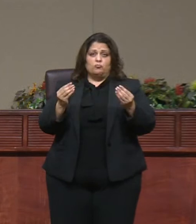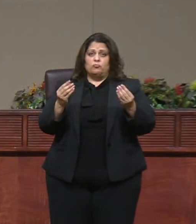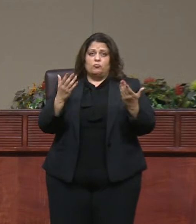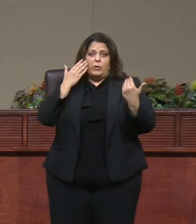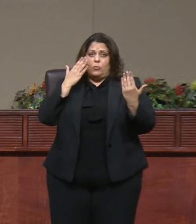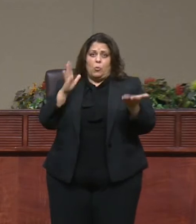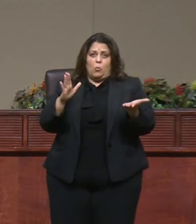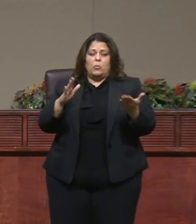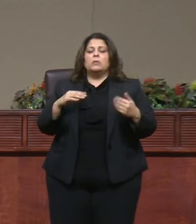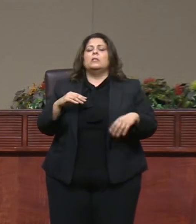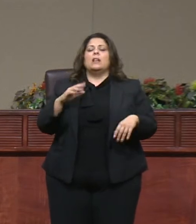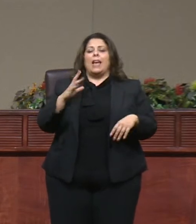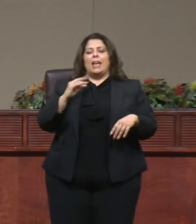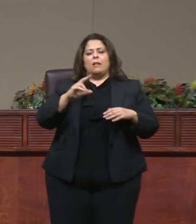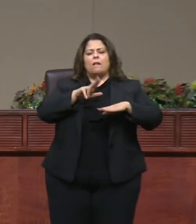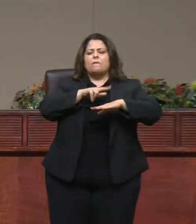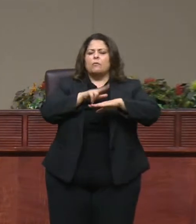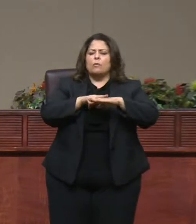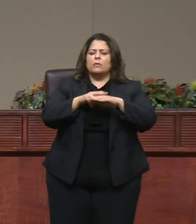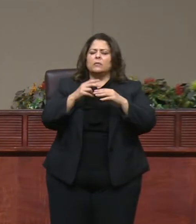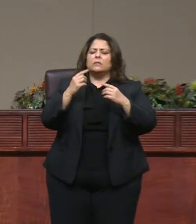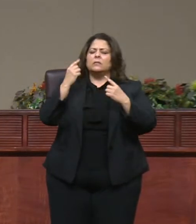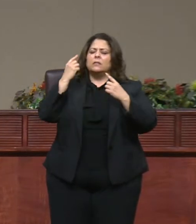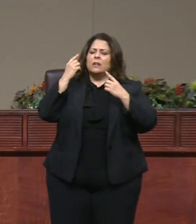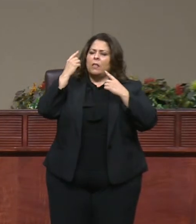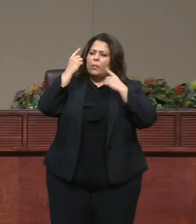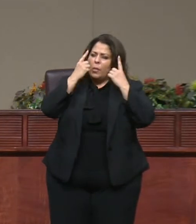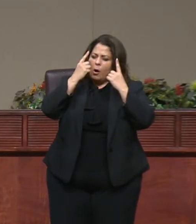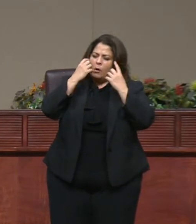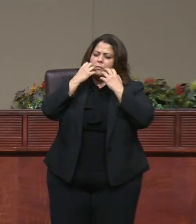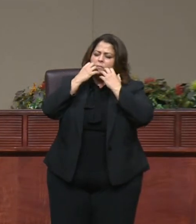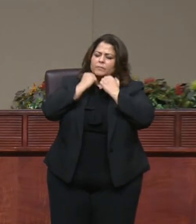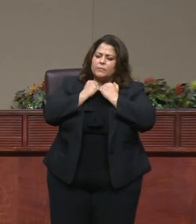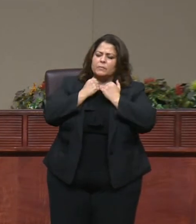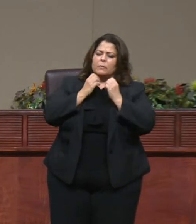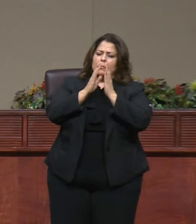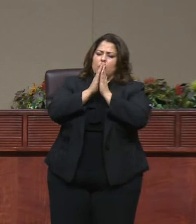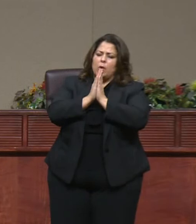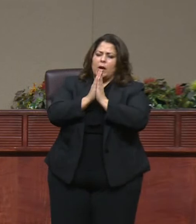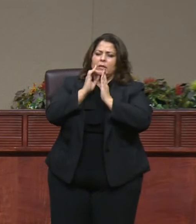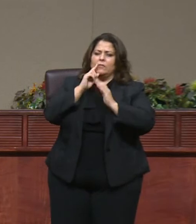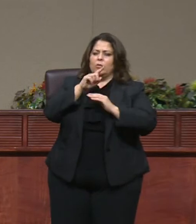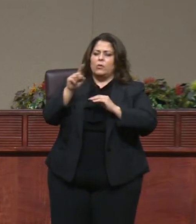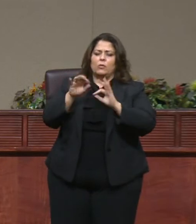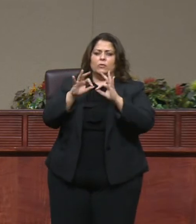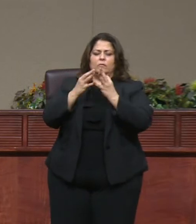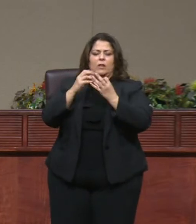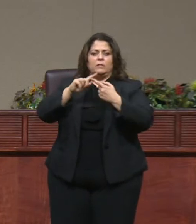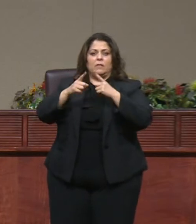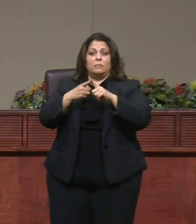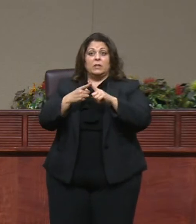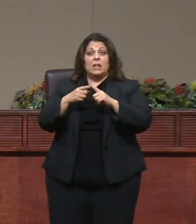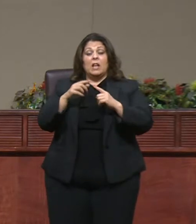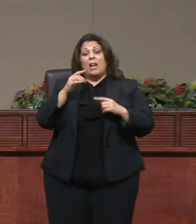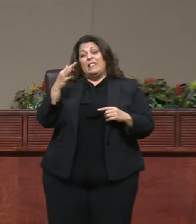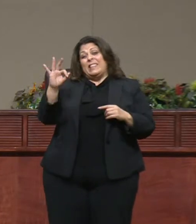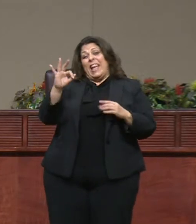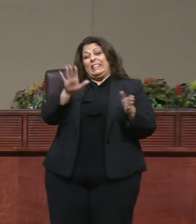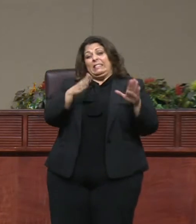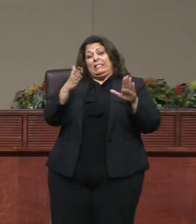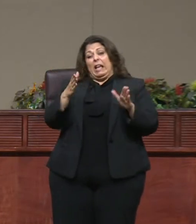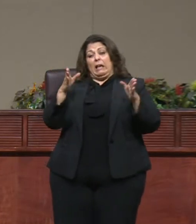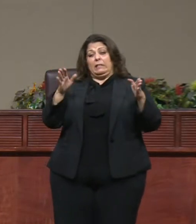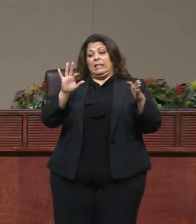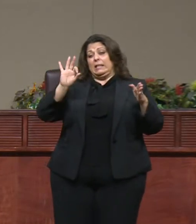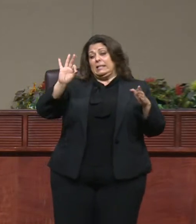course, our thoughts, prayers with the families and friends. 9 of the 19 deaths that reported to